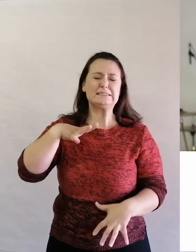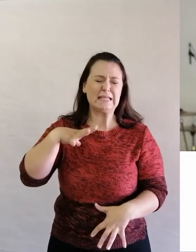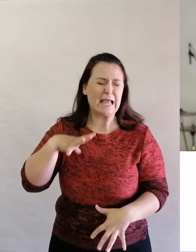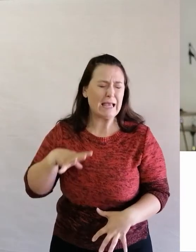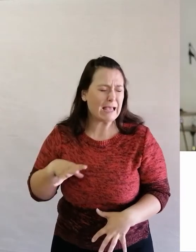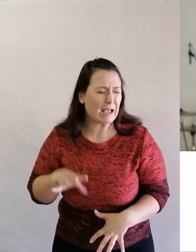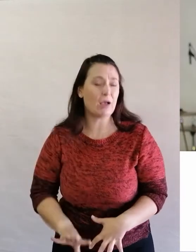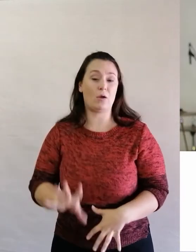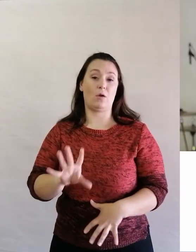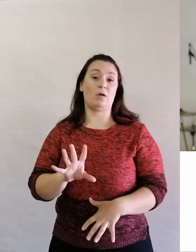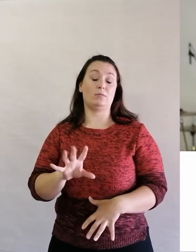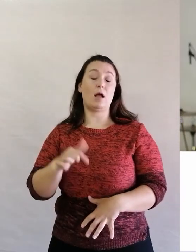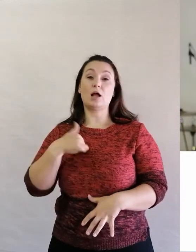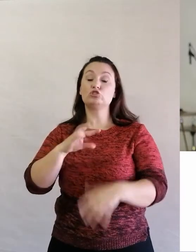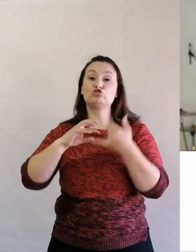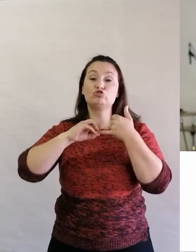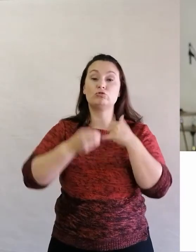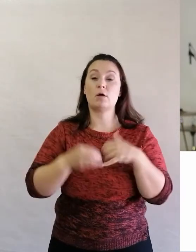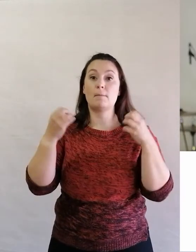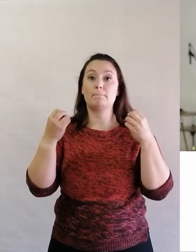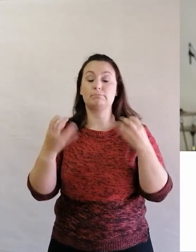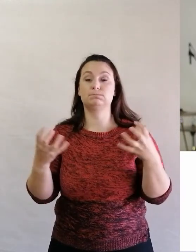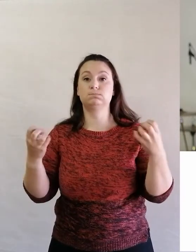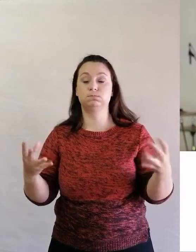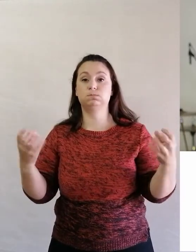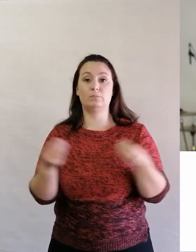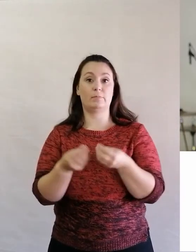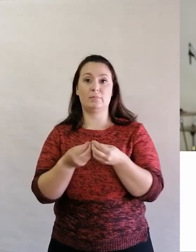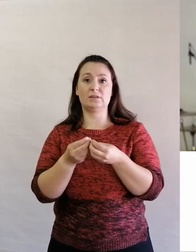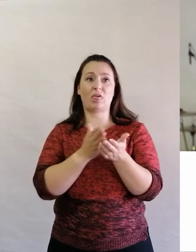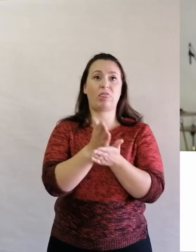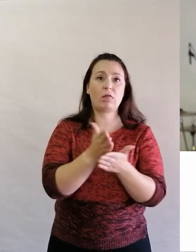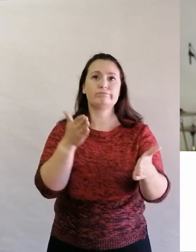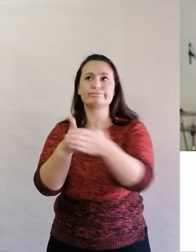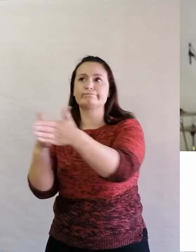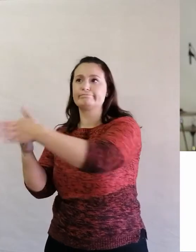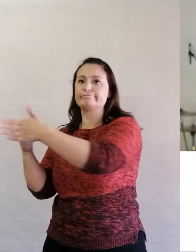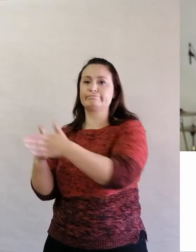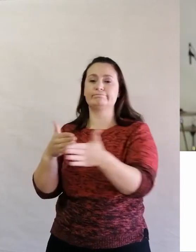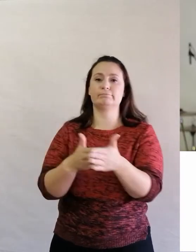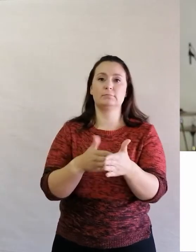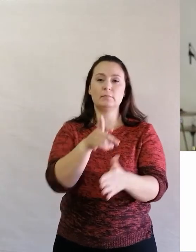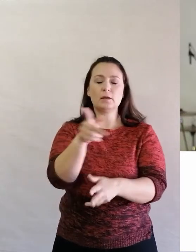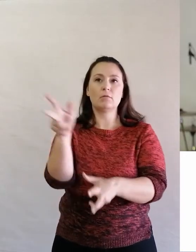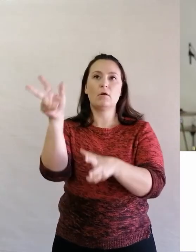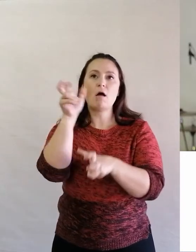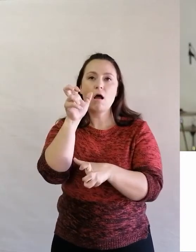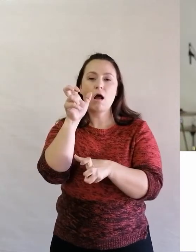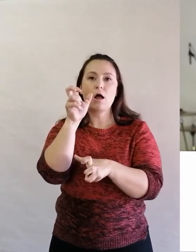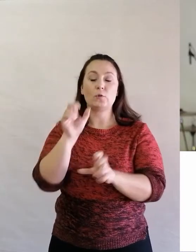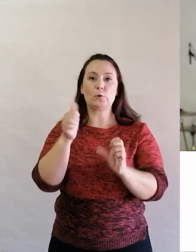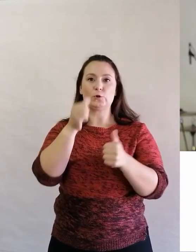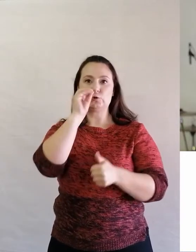of me. I tried a whole lot of stuff. You know, it kind of just took me nowhere. And then when I heard the good news for the first